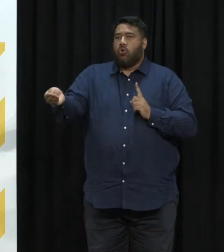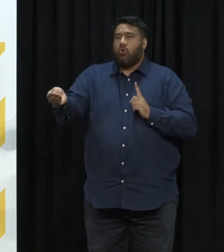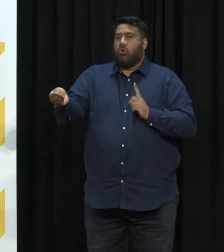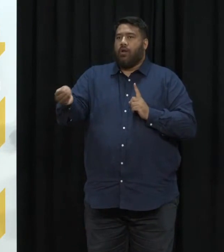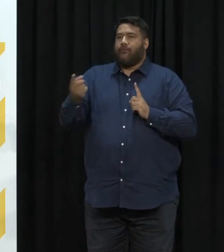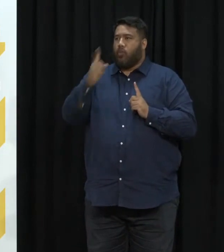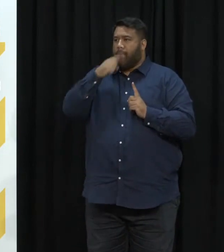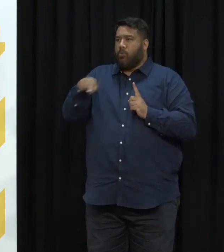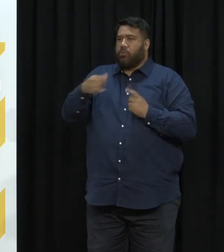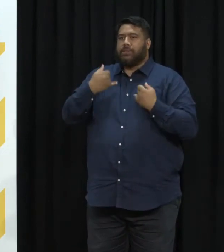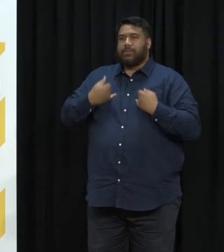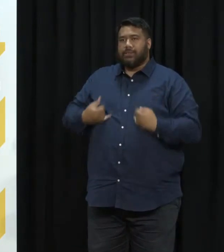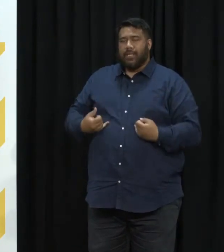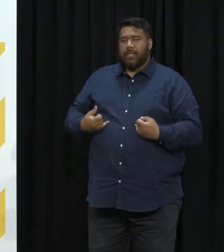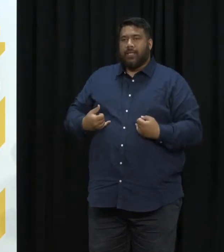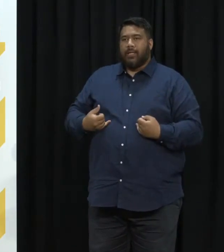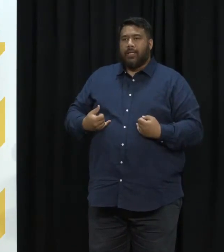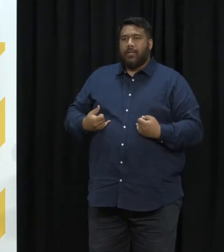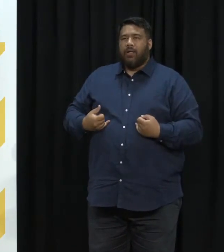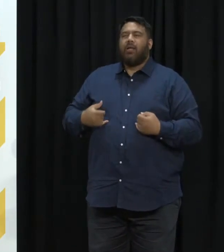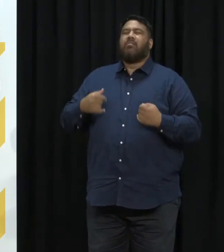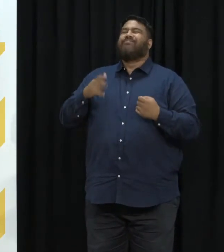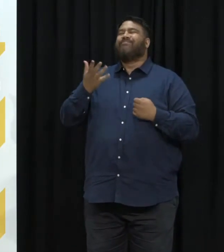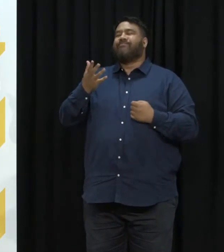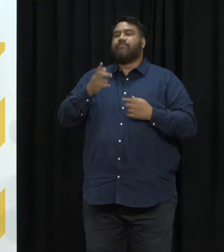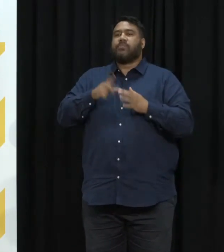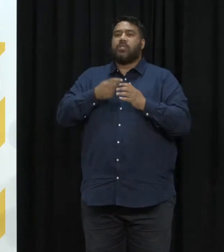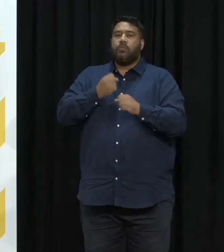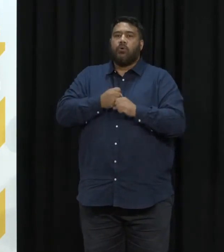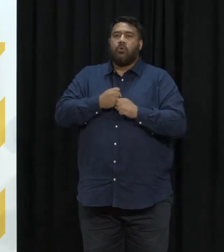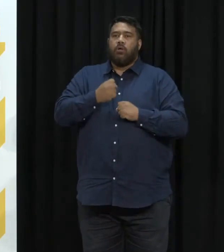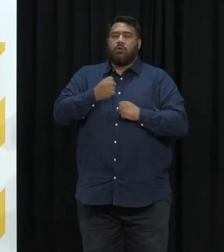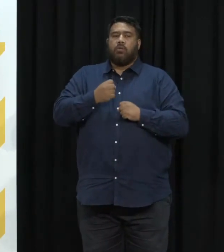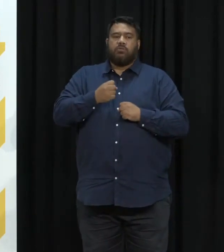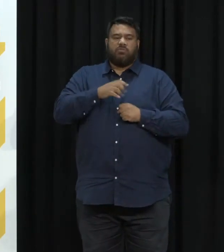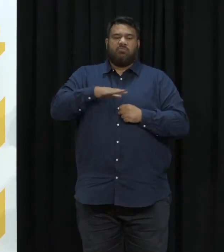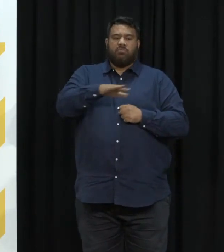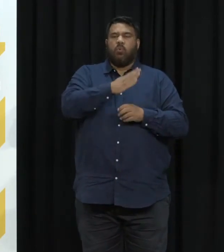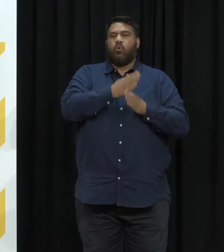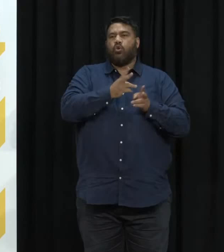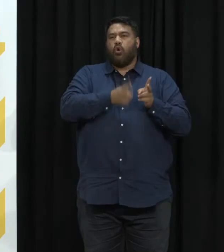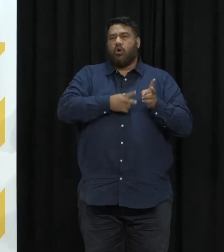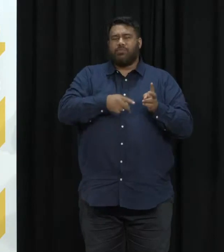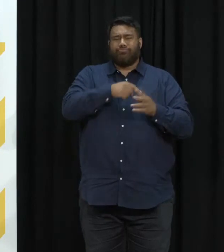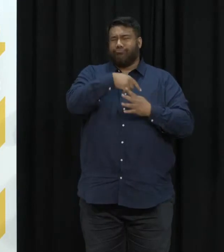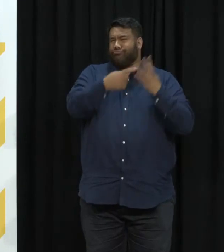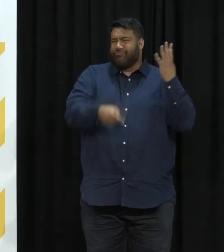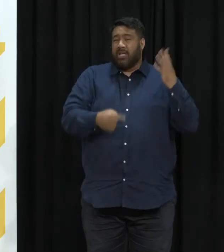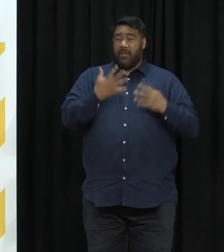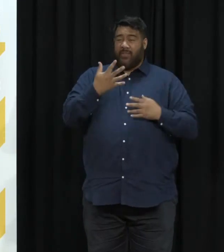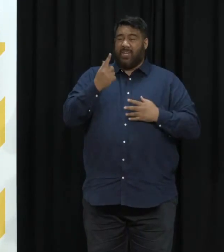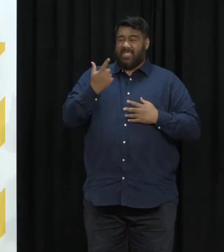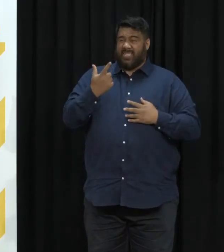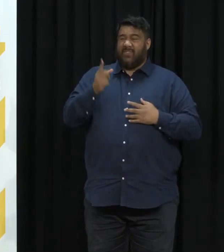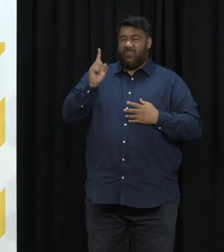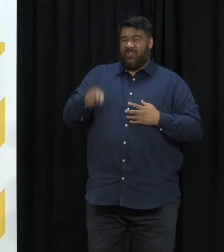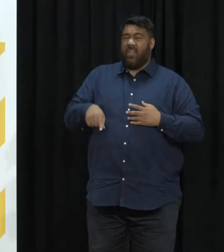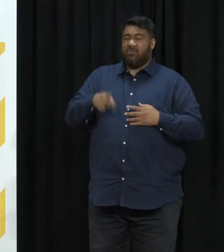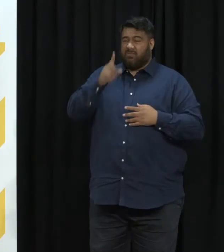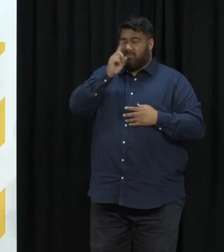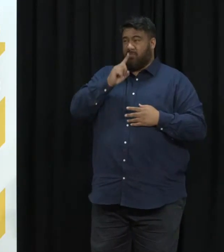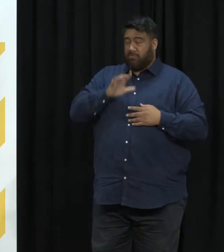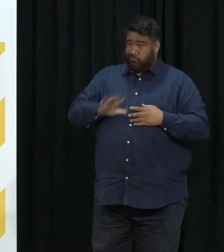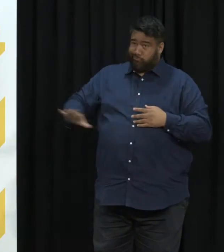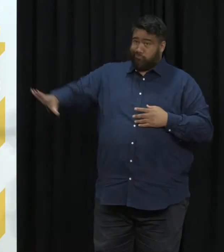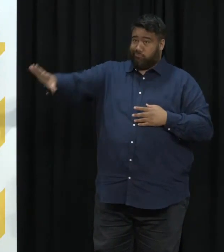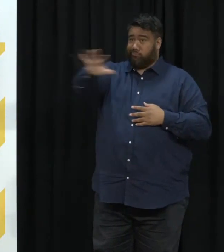group comprises around 57,000 people and includes only staff who are at the front line